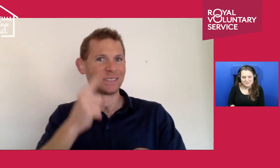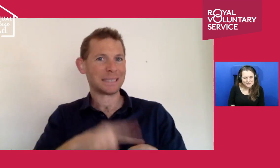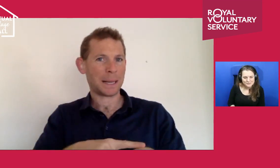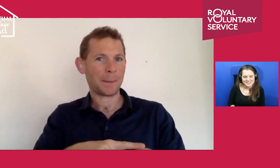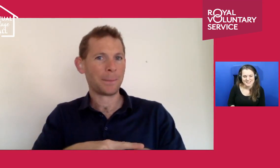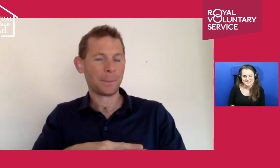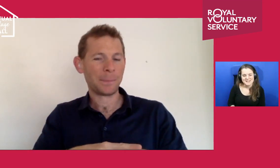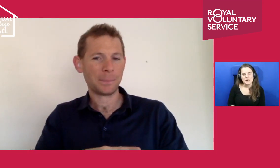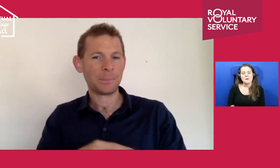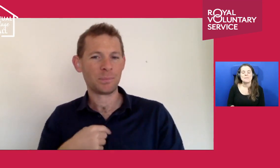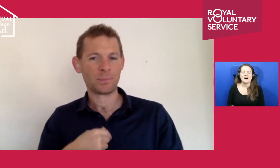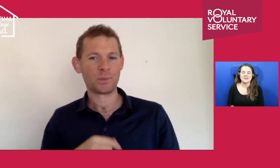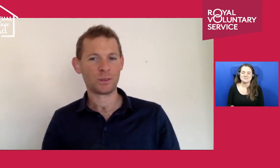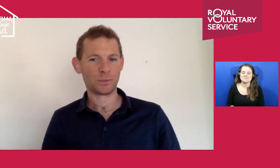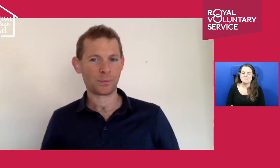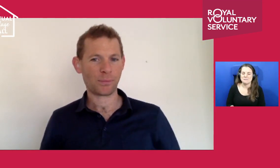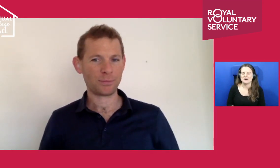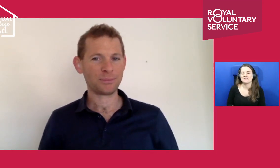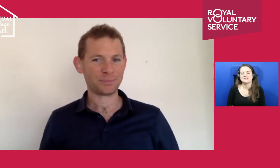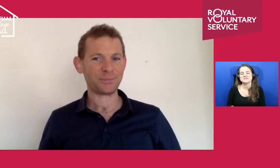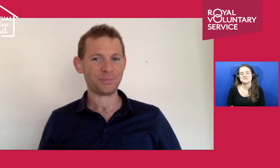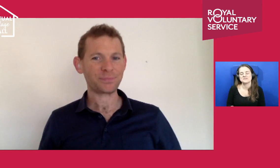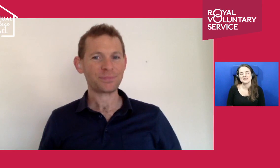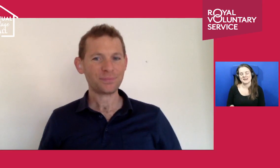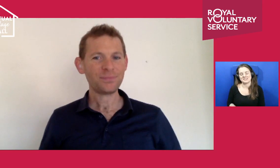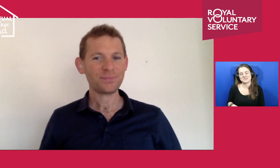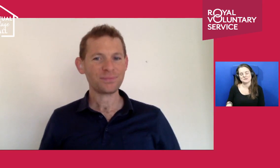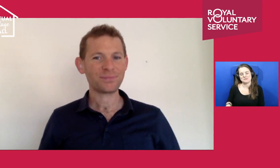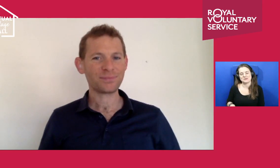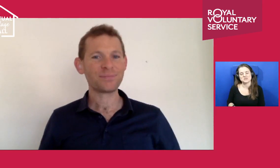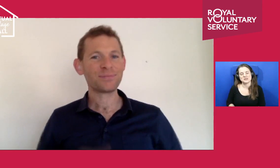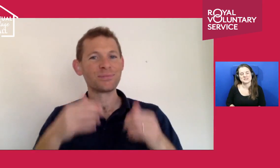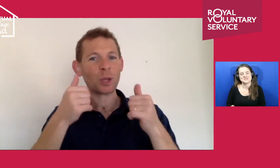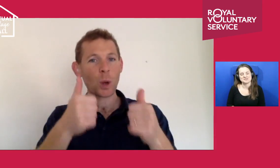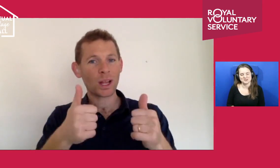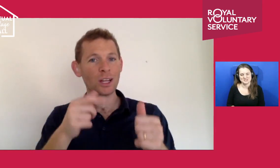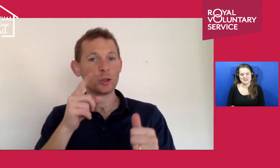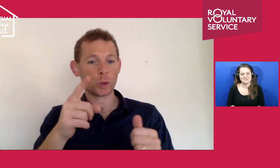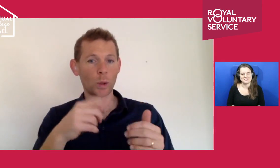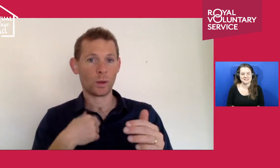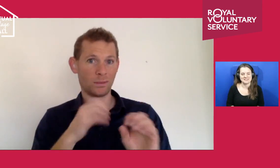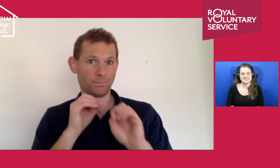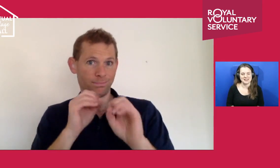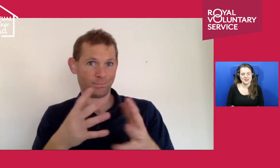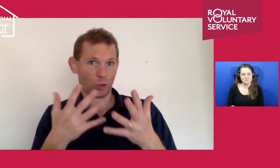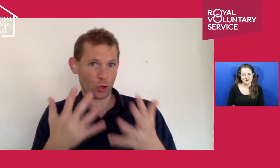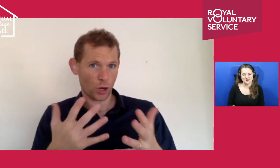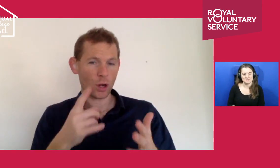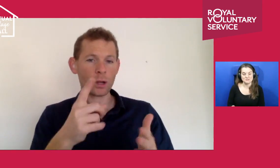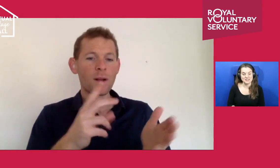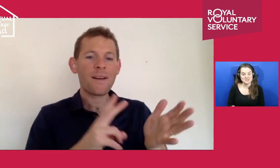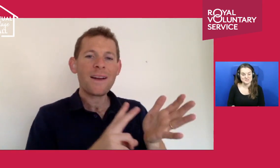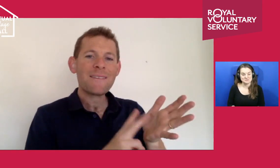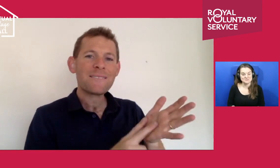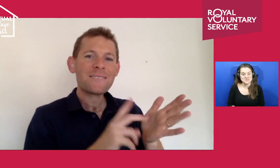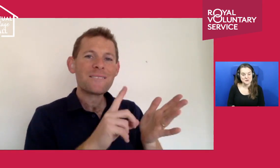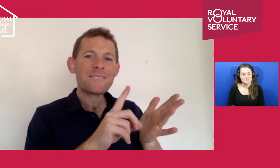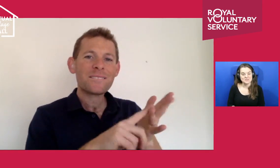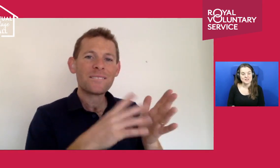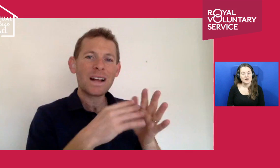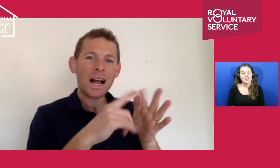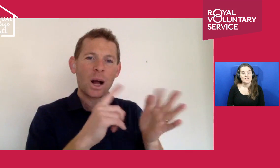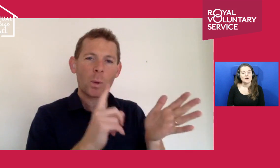totally fluent with it. But remember, for those people who are joining us for the first time, this is hopefully going to be really useful.